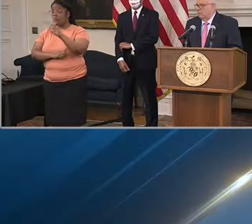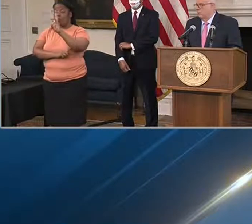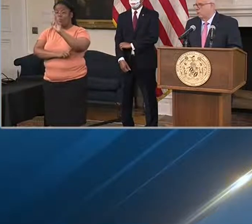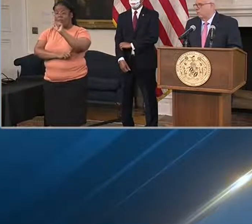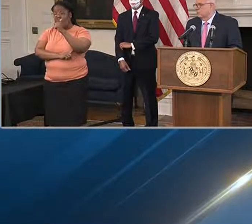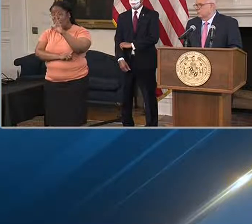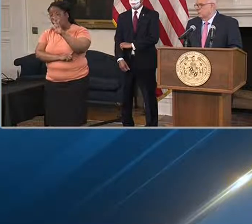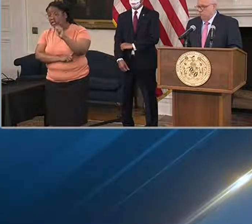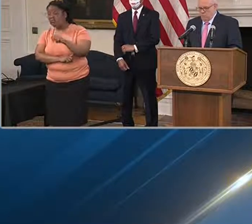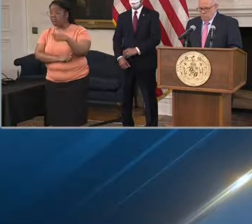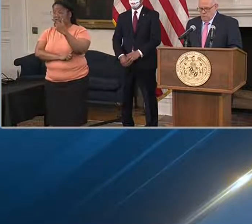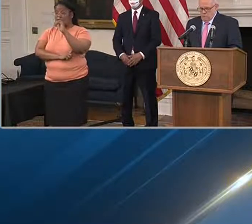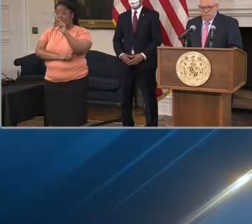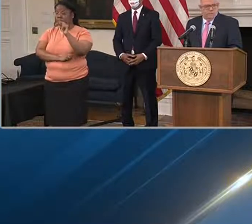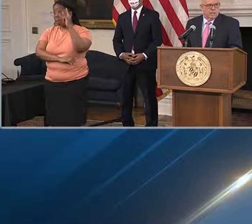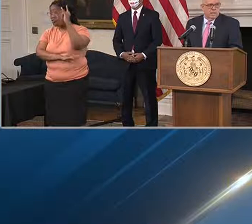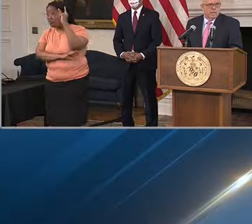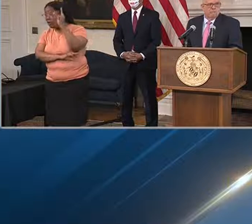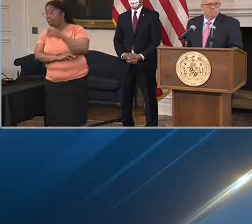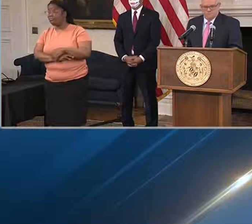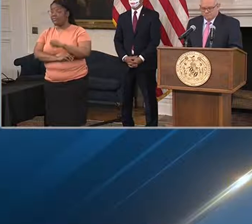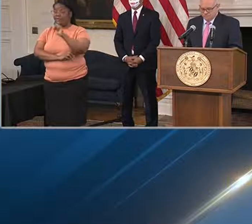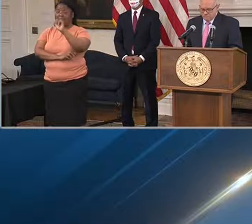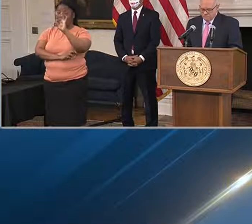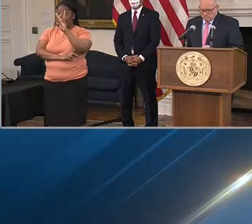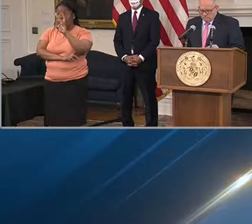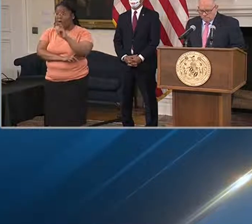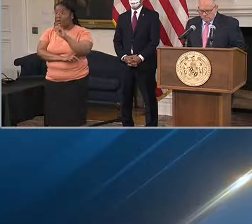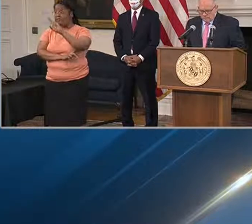make more appointments available each week in every county.